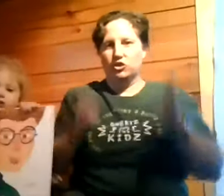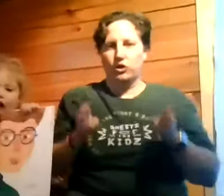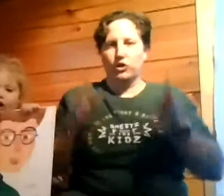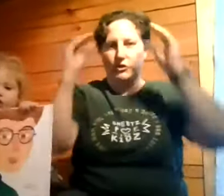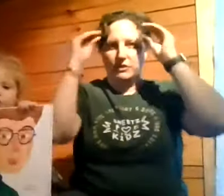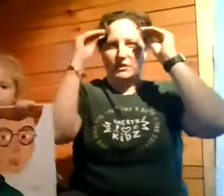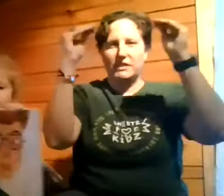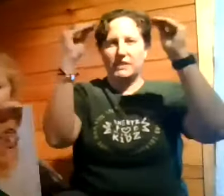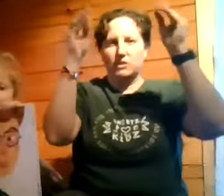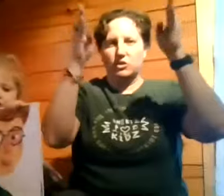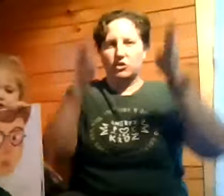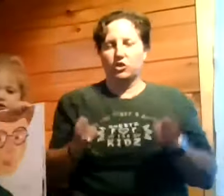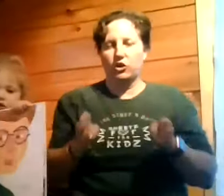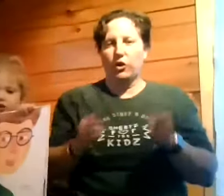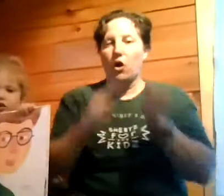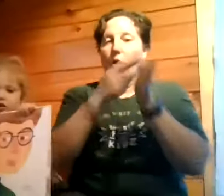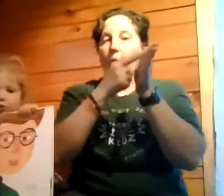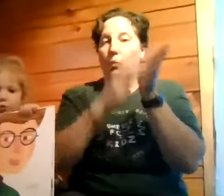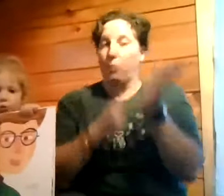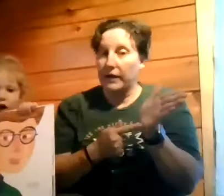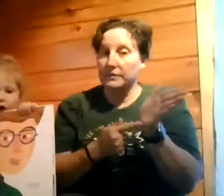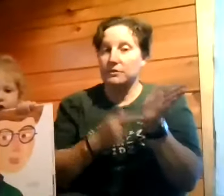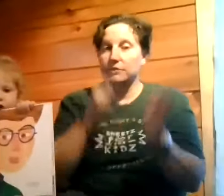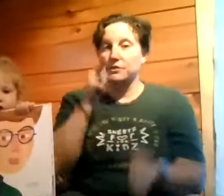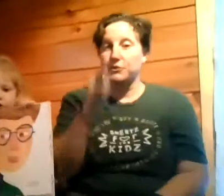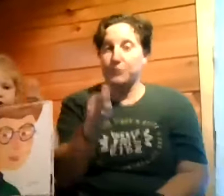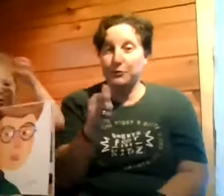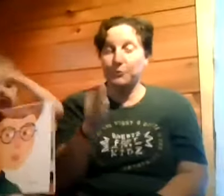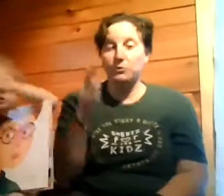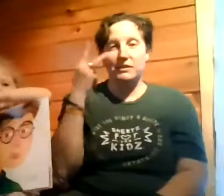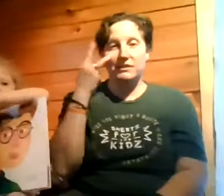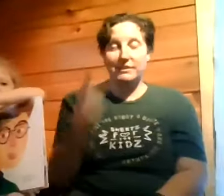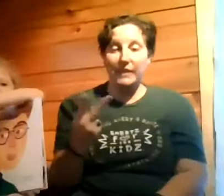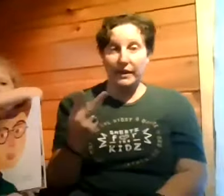Teacher. Teacher. What do you see?